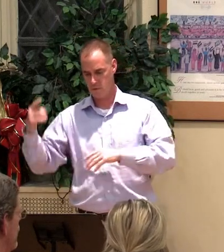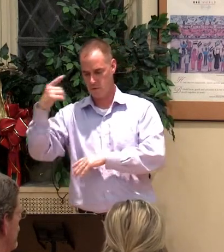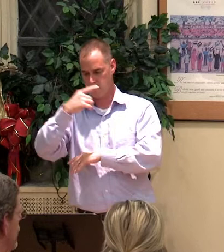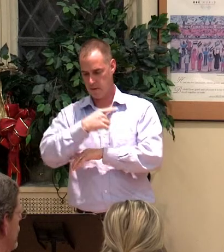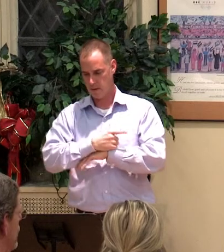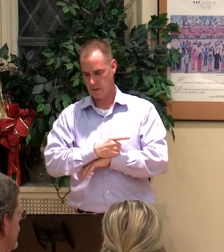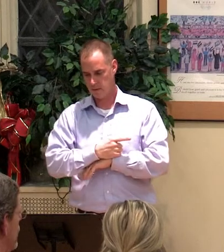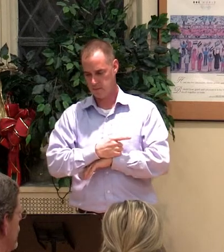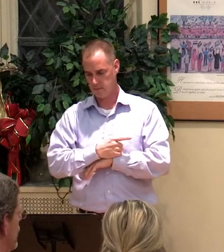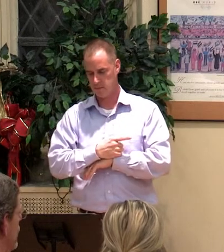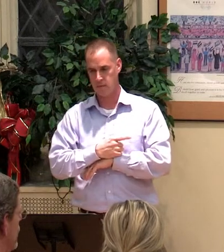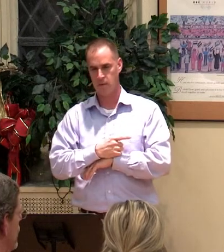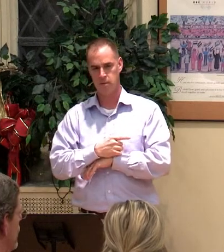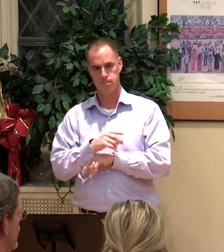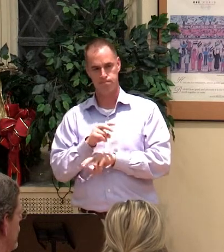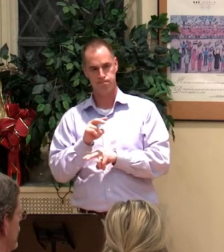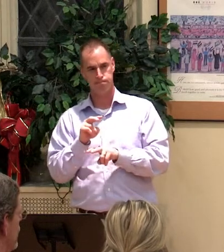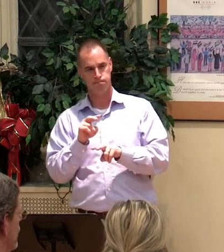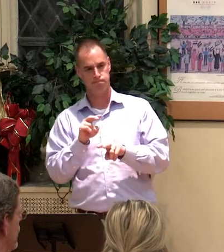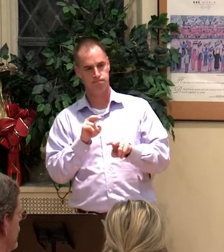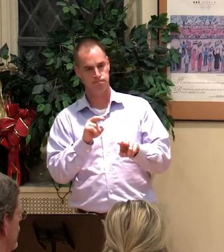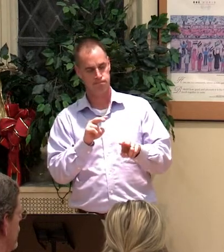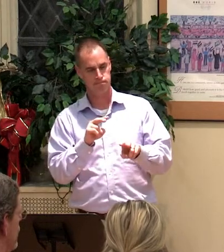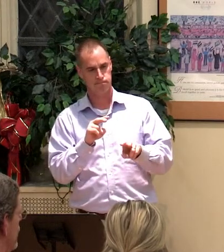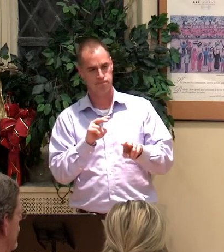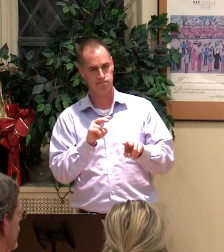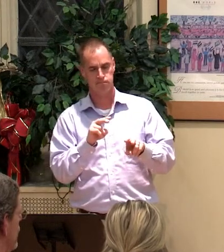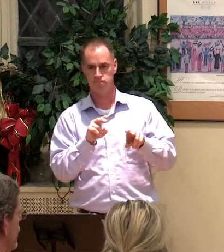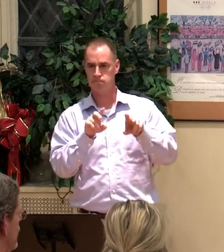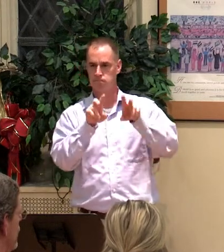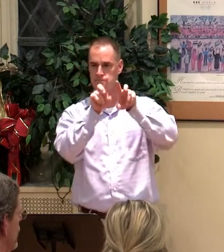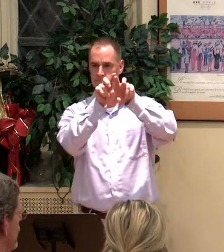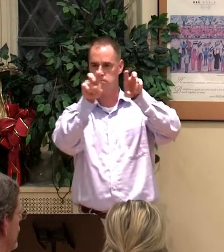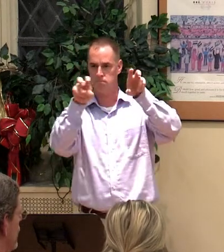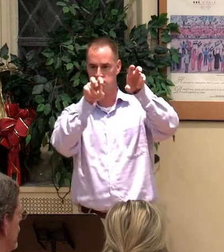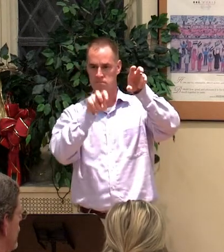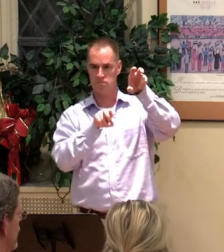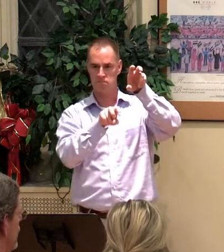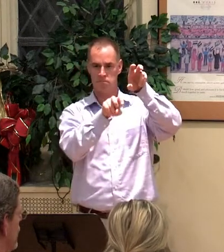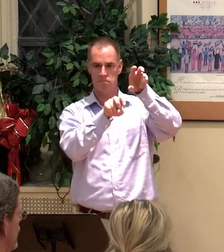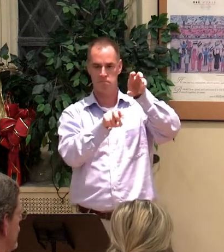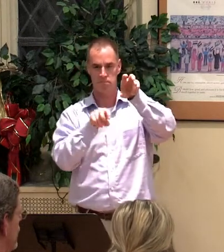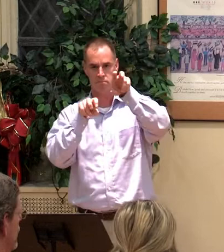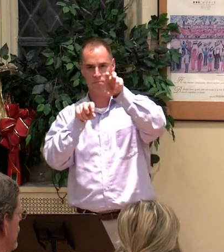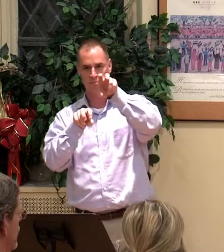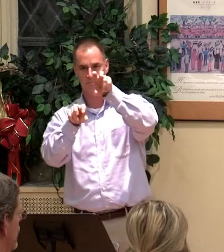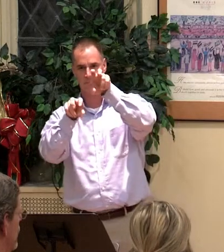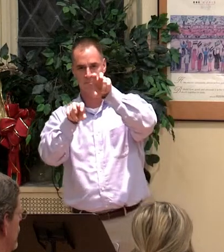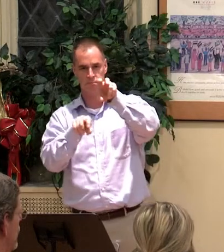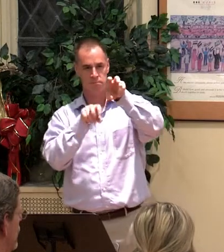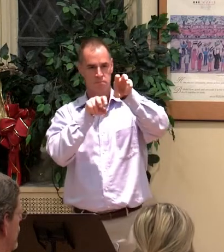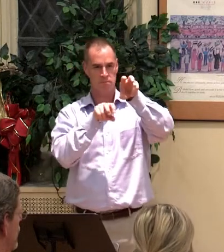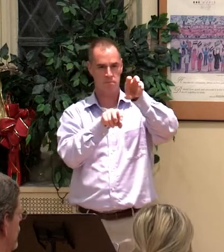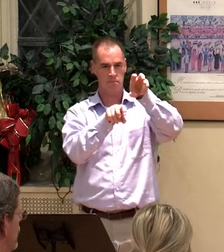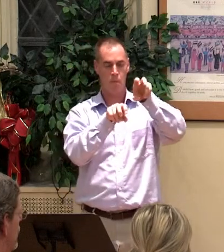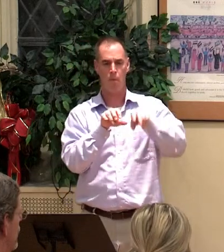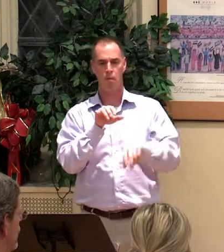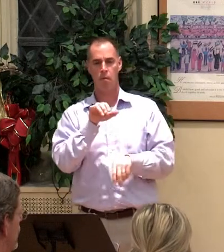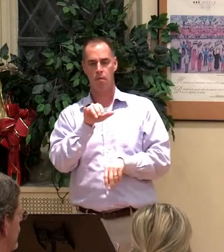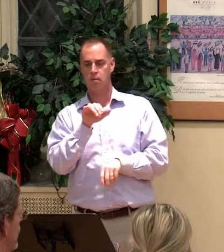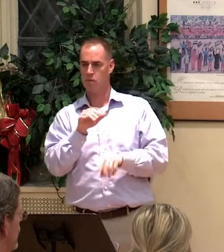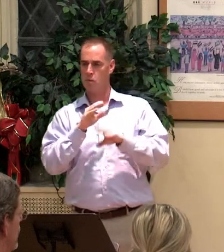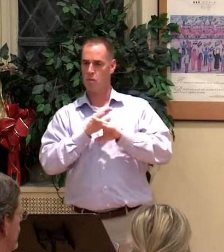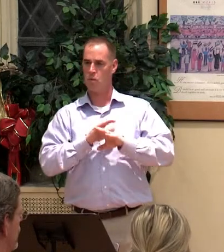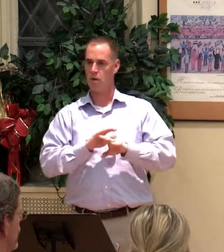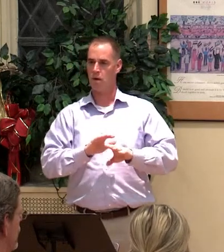and when the swings were silent. Oops, sorry. But not at night when it was empty and the swings were silent.